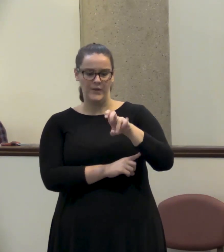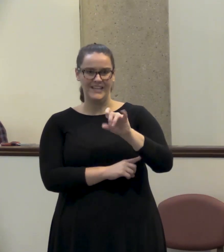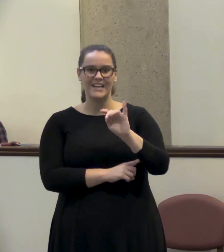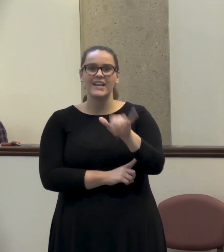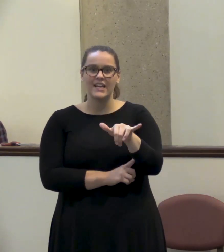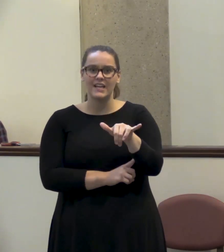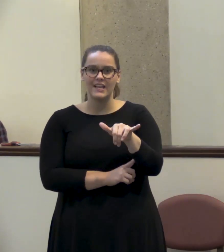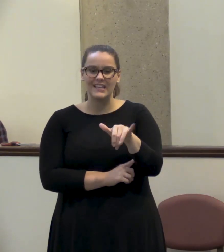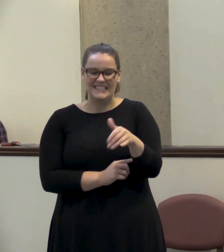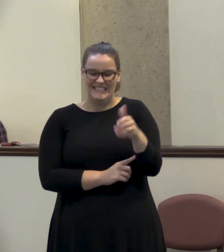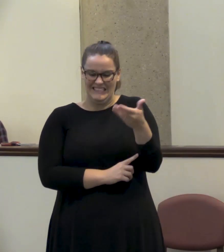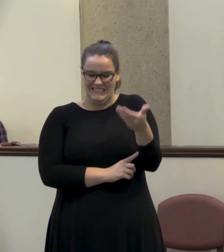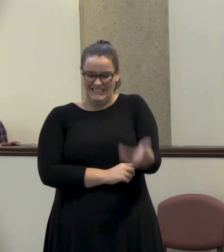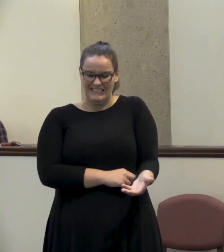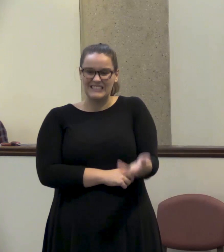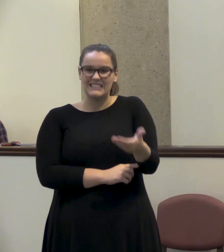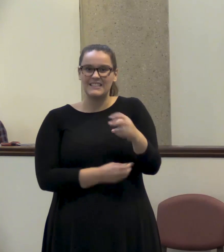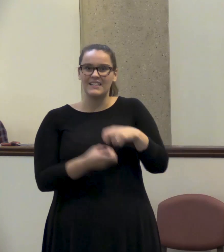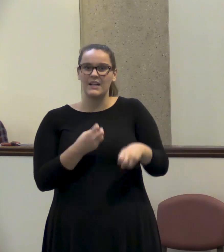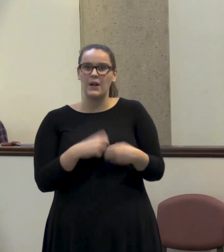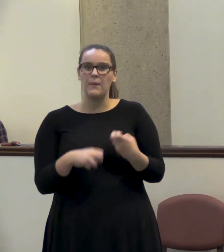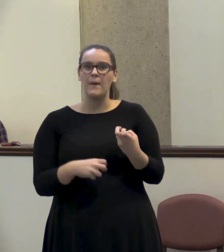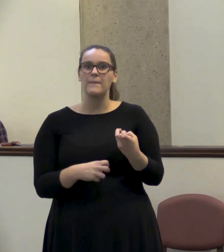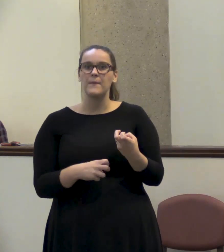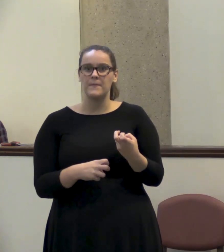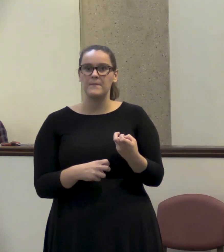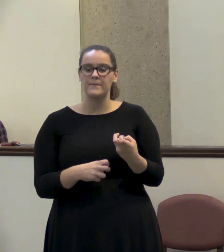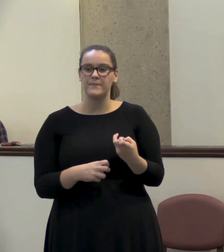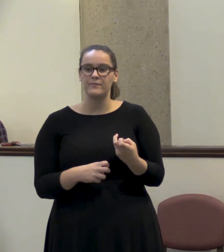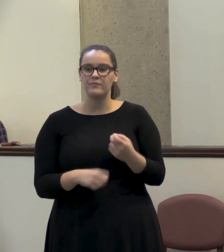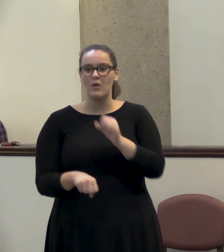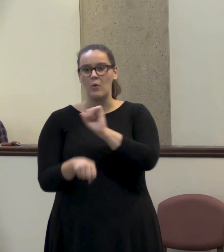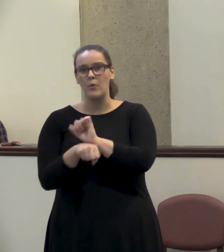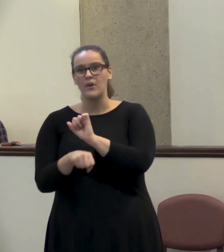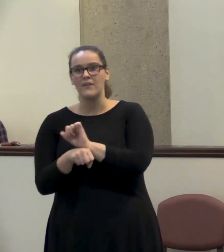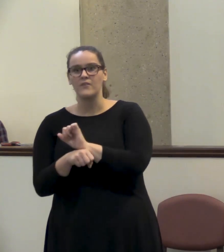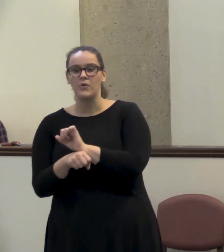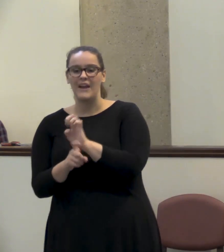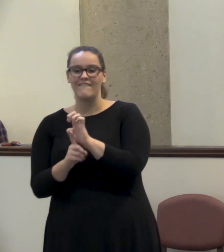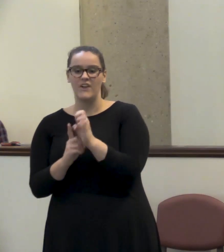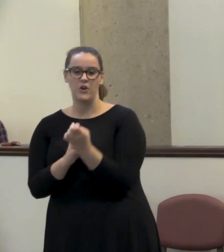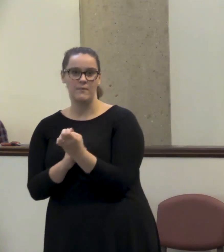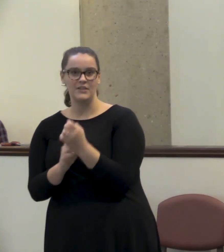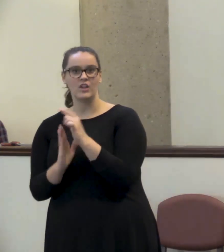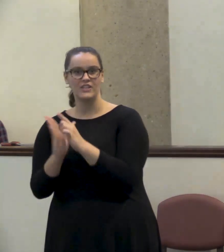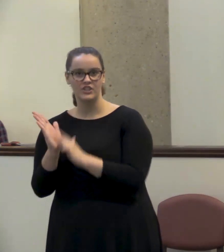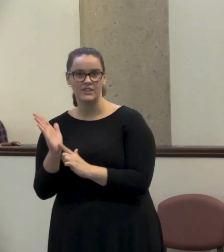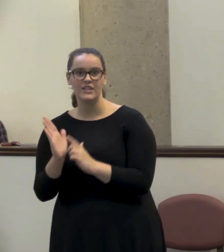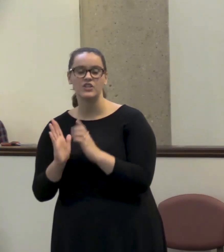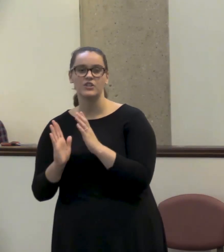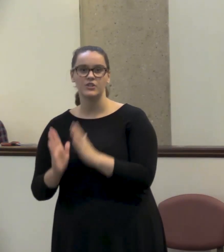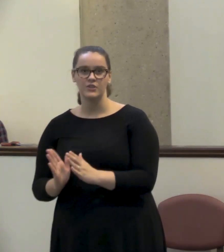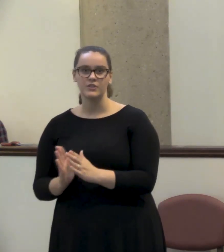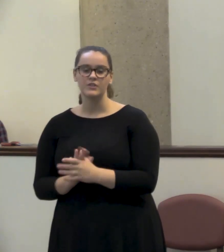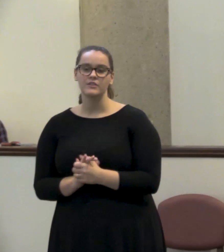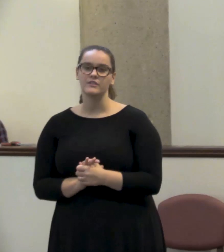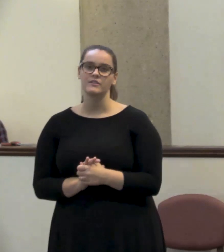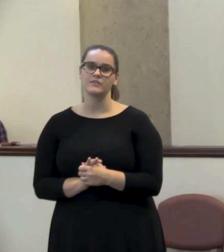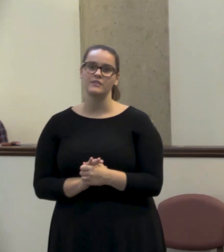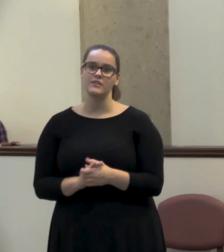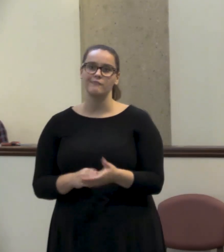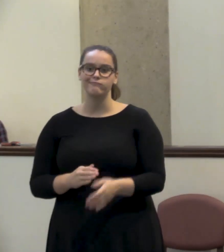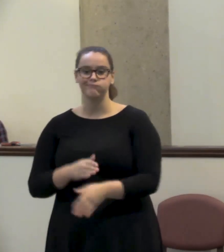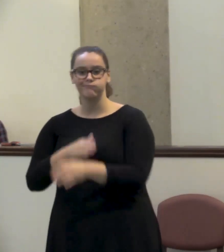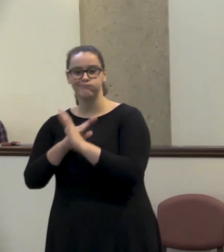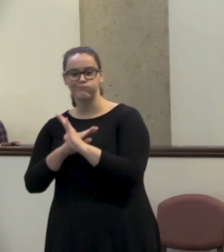justice. It means working for environmental legislation that protects the lives and livelihoods of the most